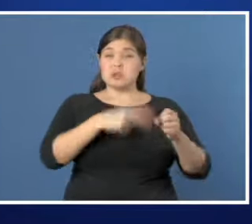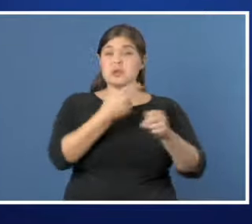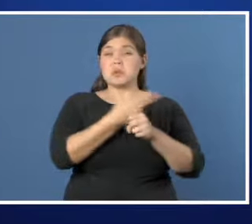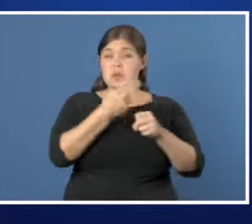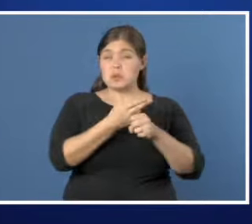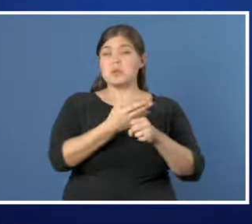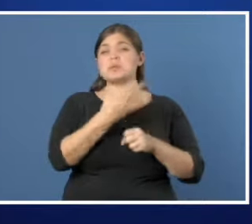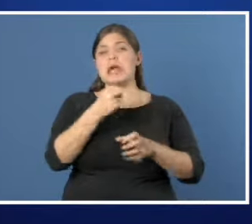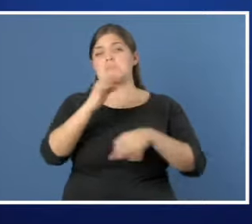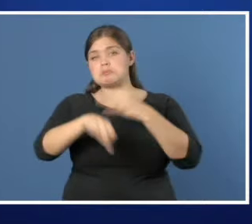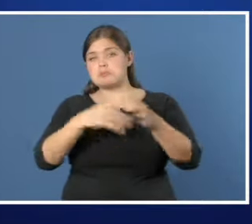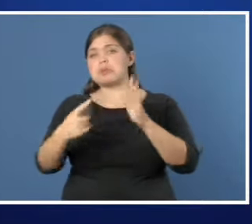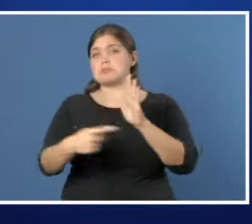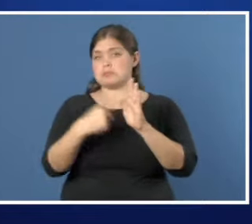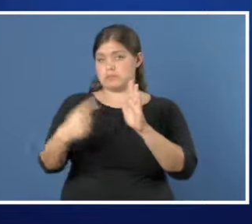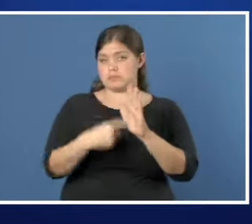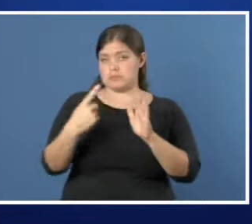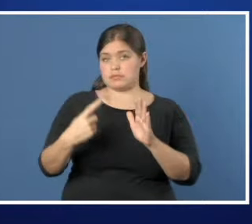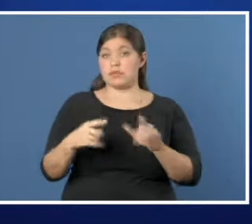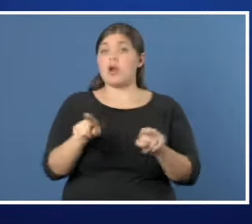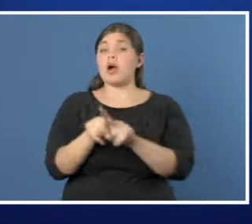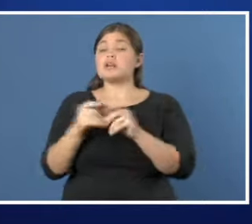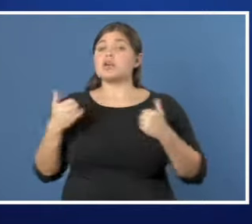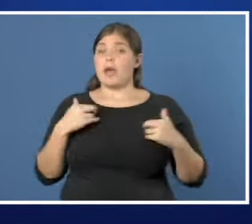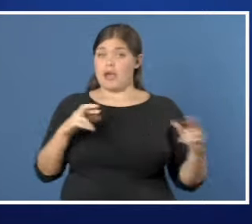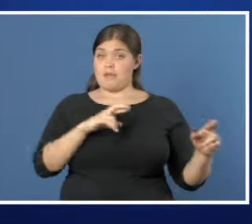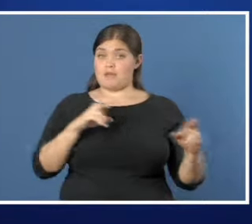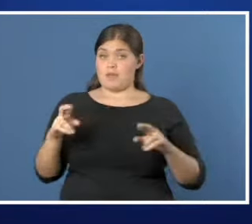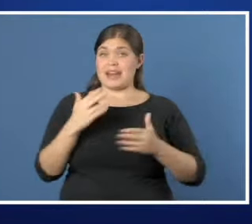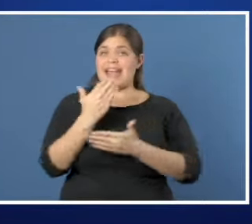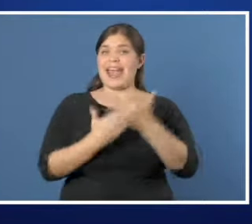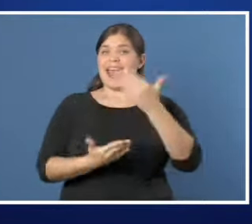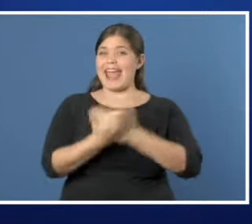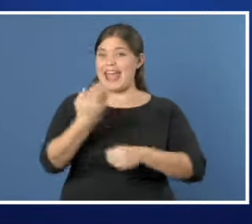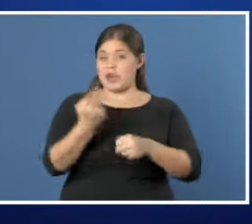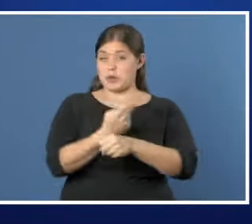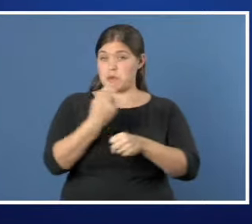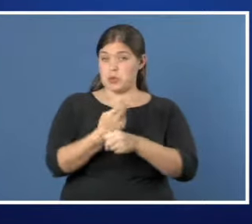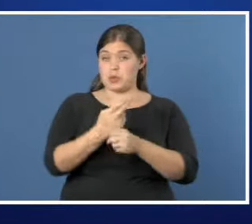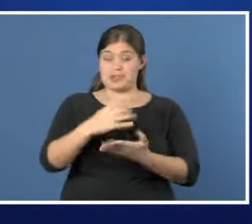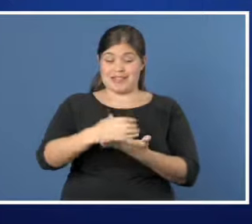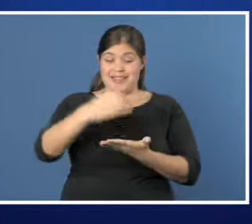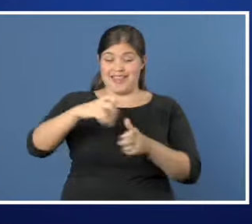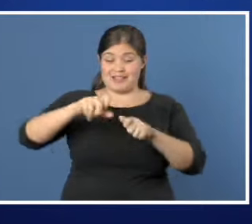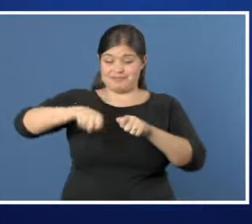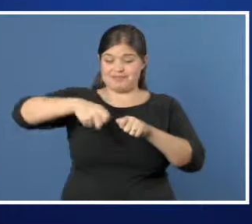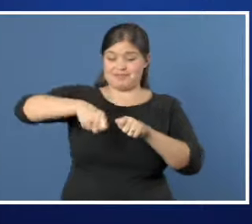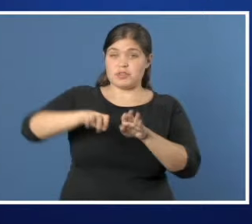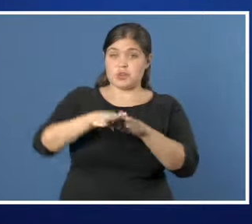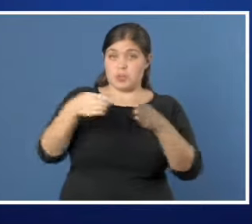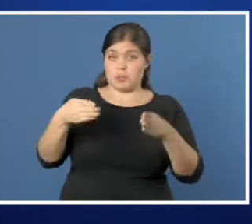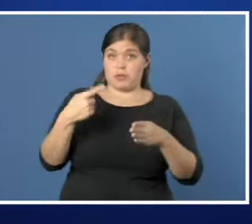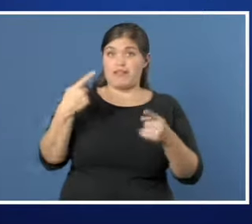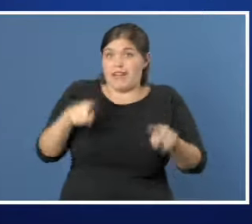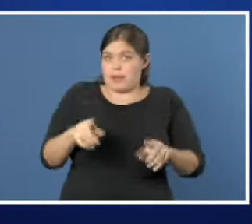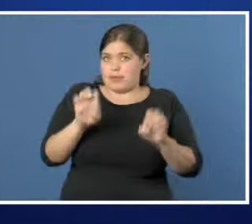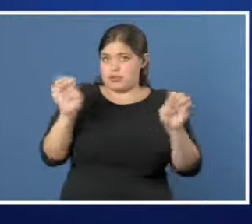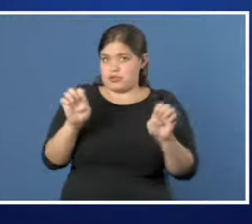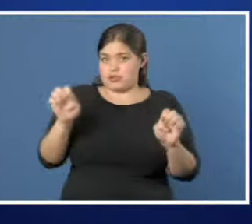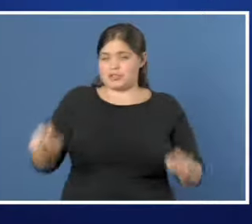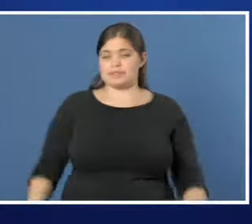Remember to use these items and replace them from time to time. Be sure to keep a handheld can opener for